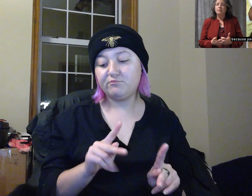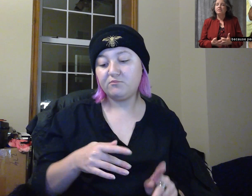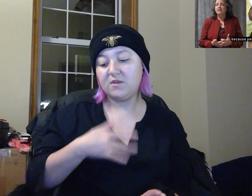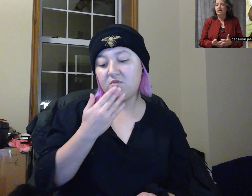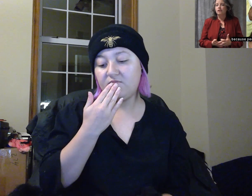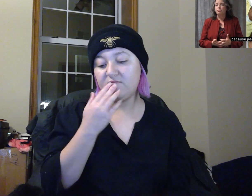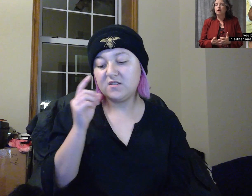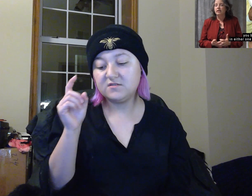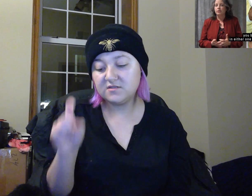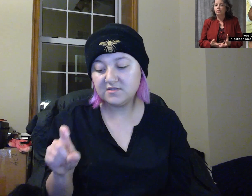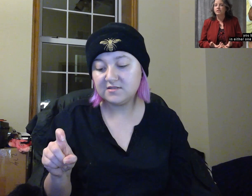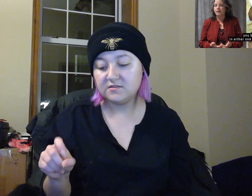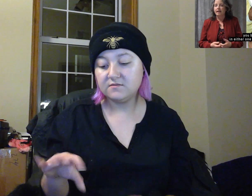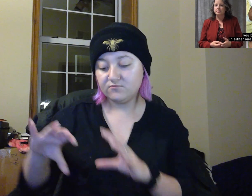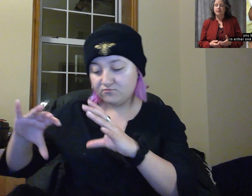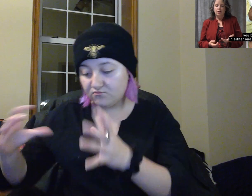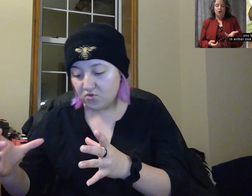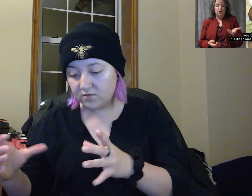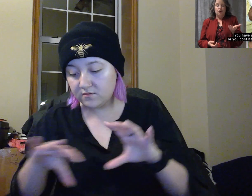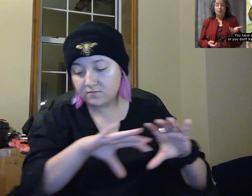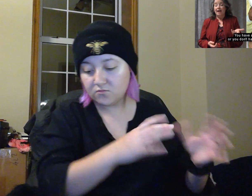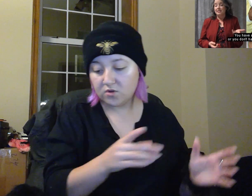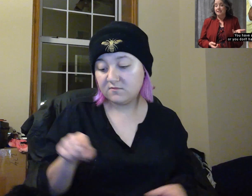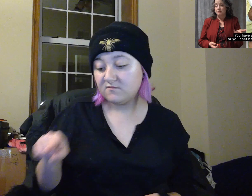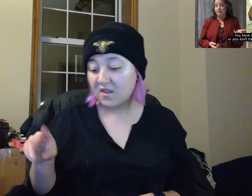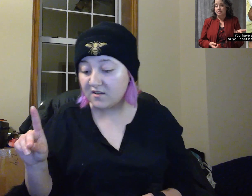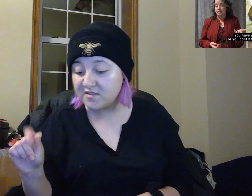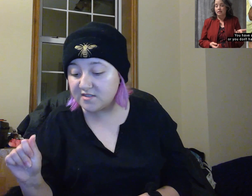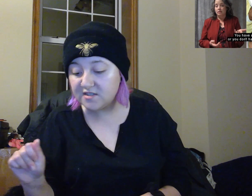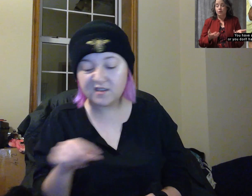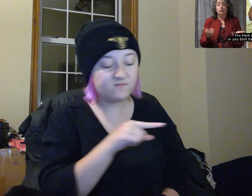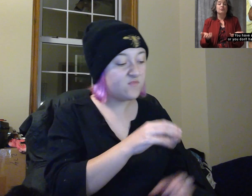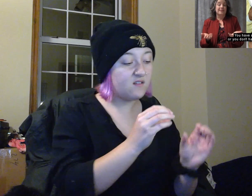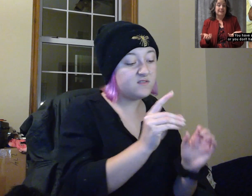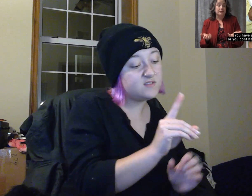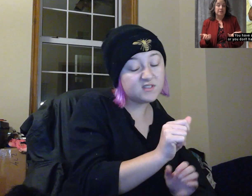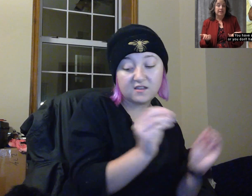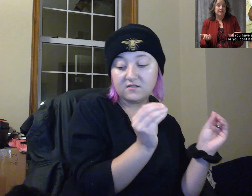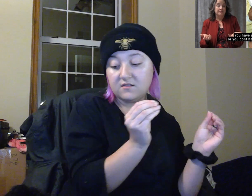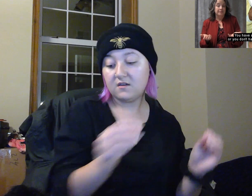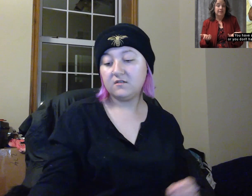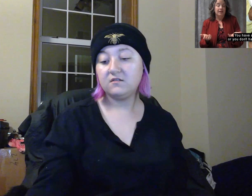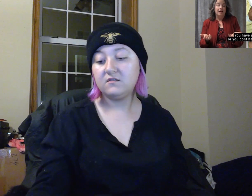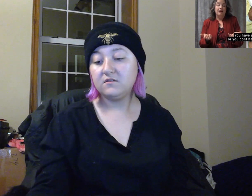Because people feel like you belong in either one of two camps. You have a disability or you don't have a